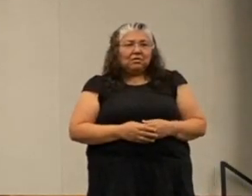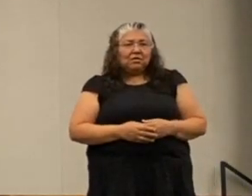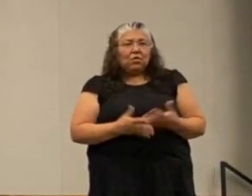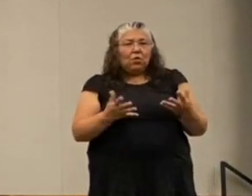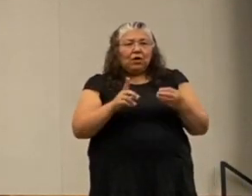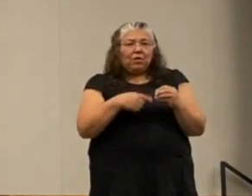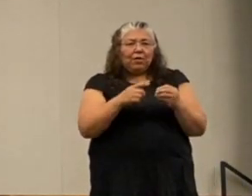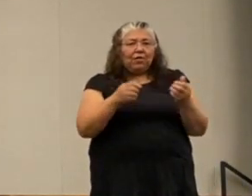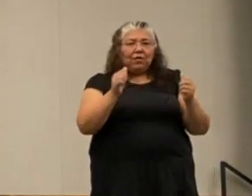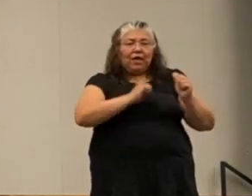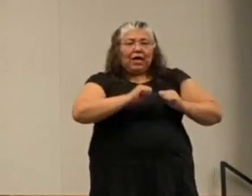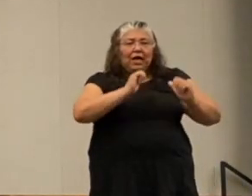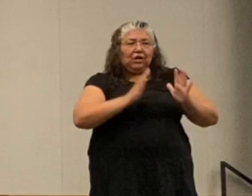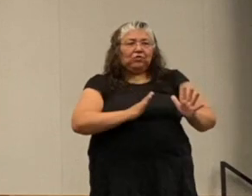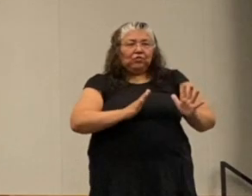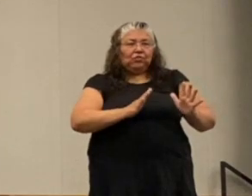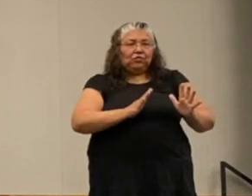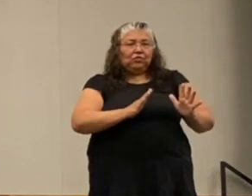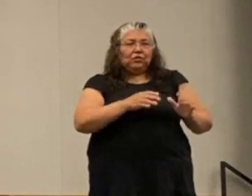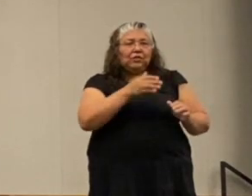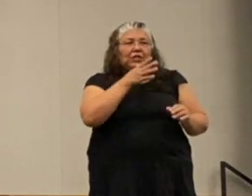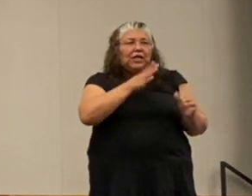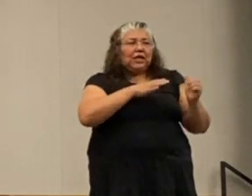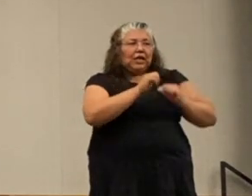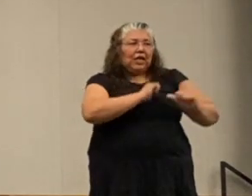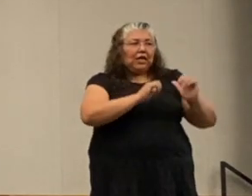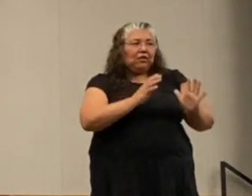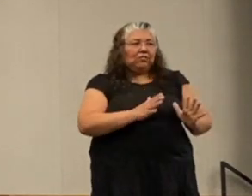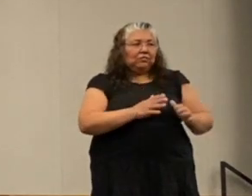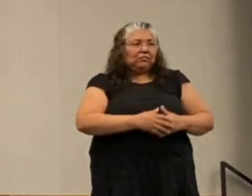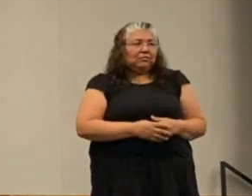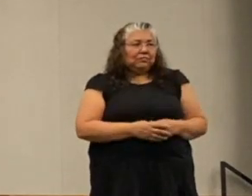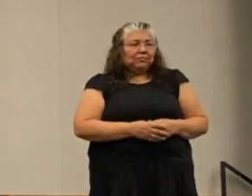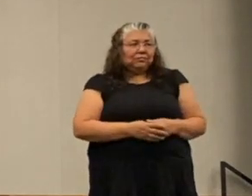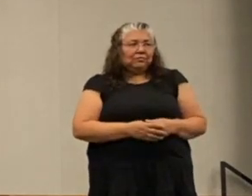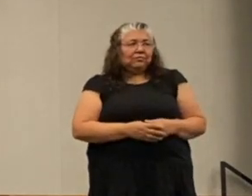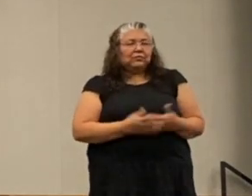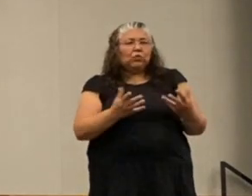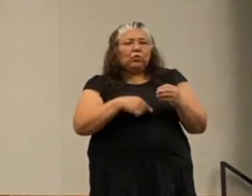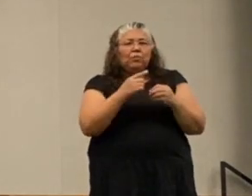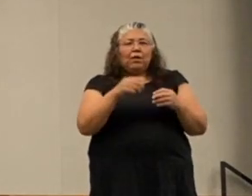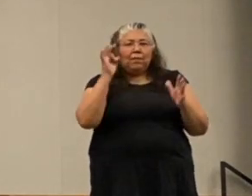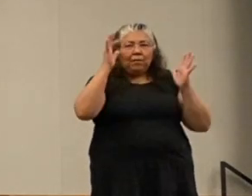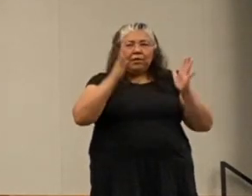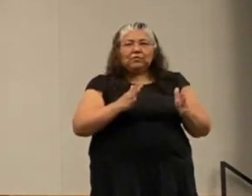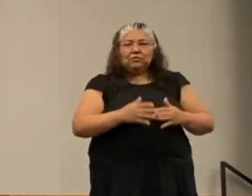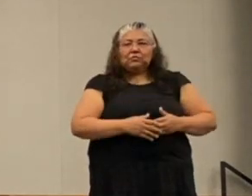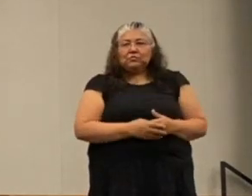What about actors and actresses? Yeah? What about pastors?